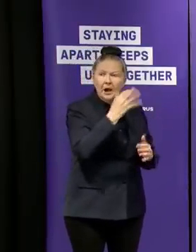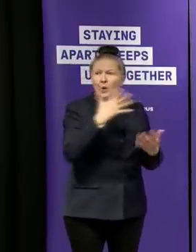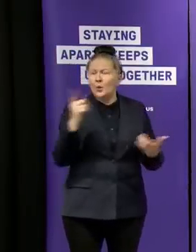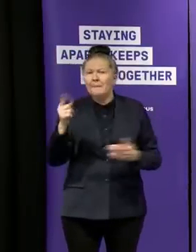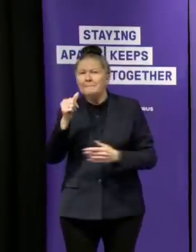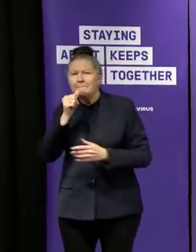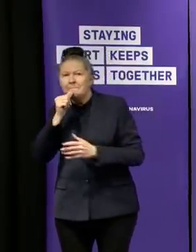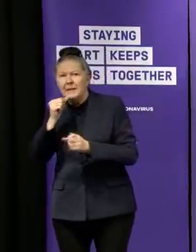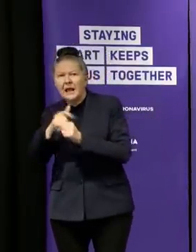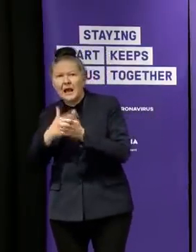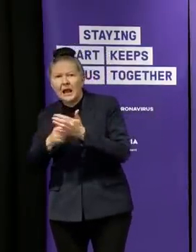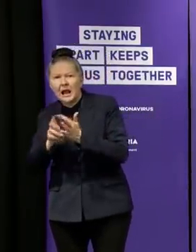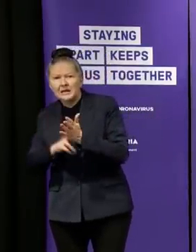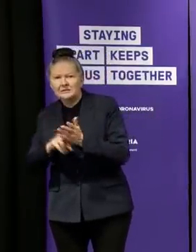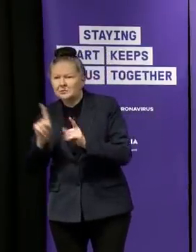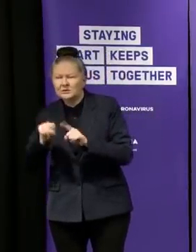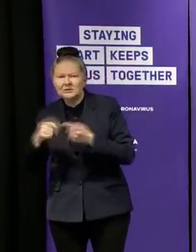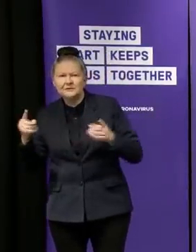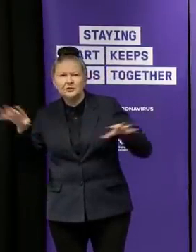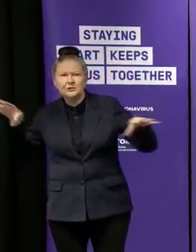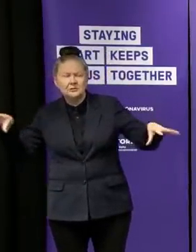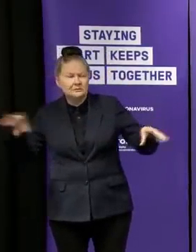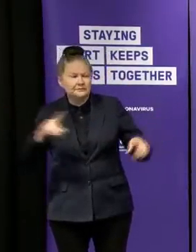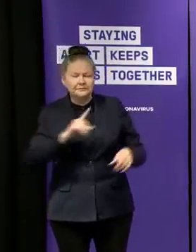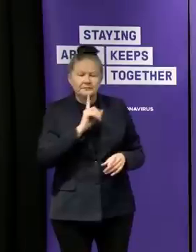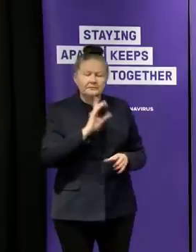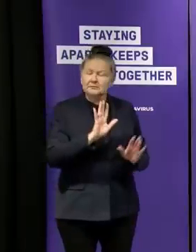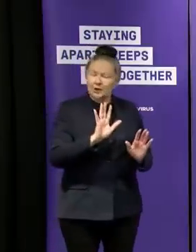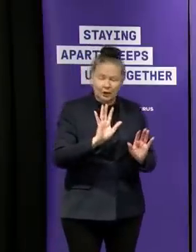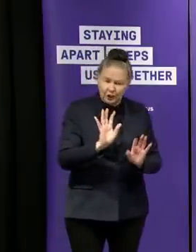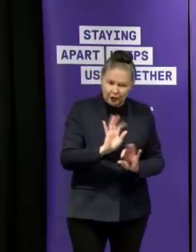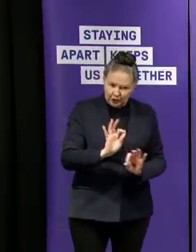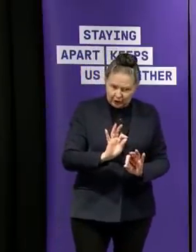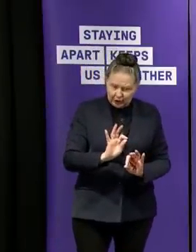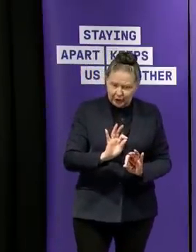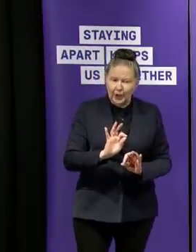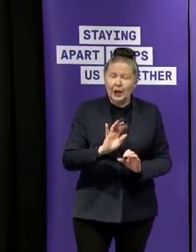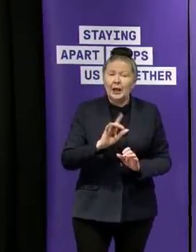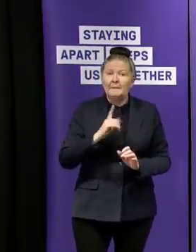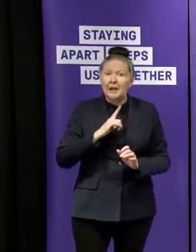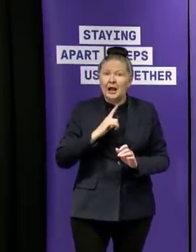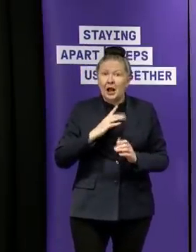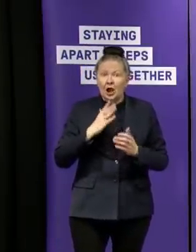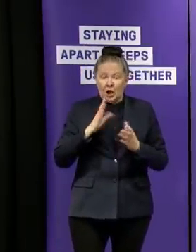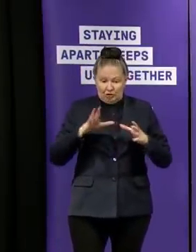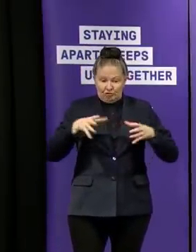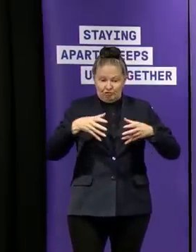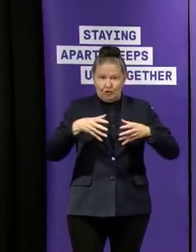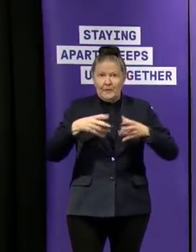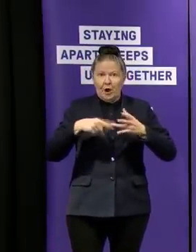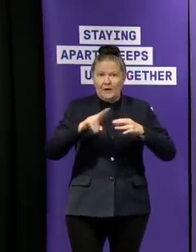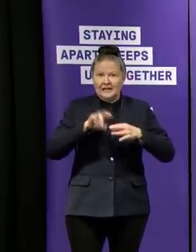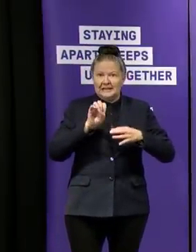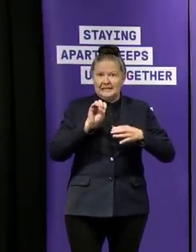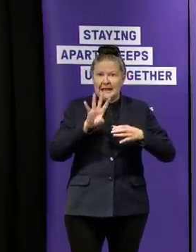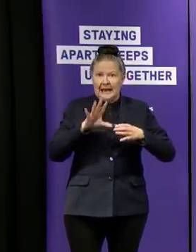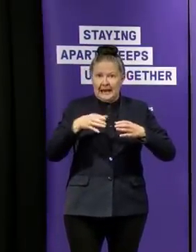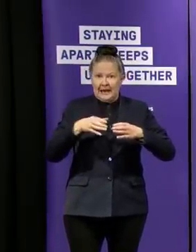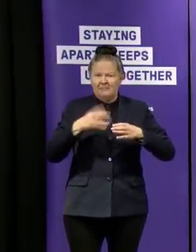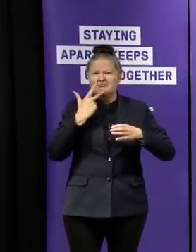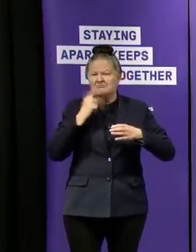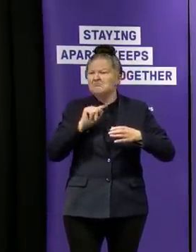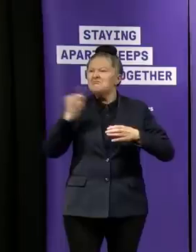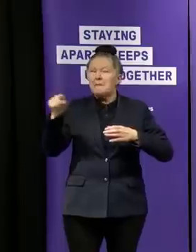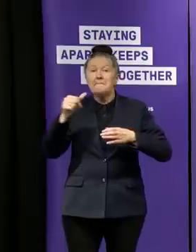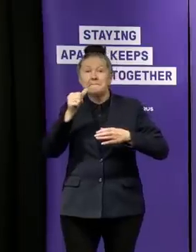point? No, and that's why it's a party of 10, a group of 10 at a pub, for